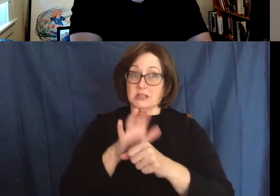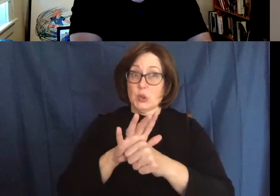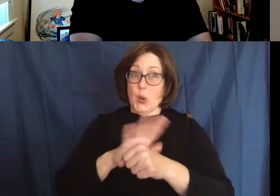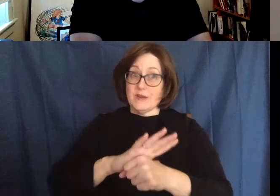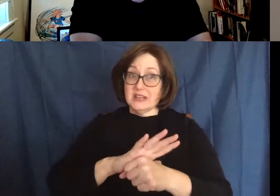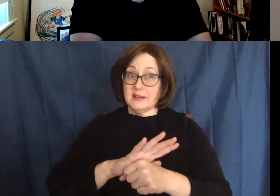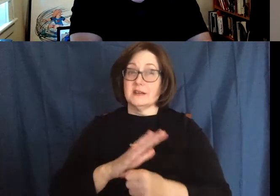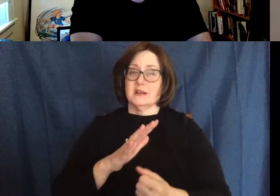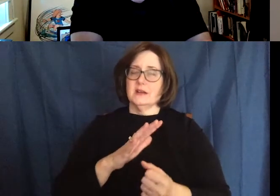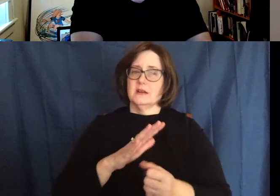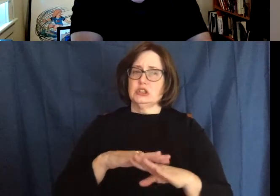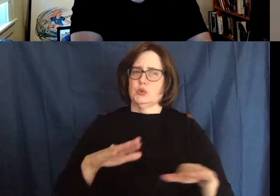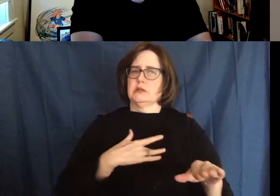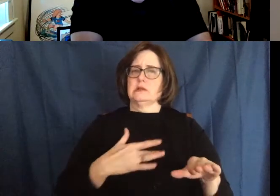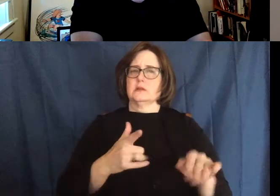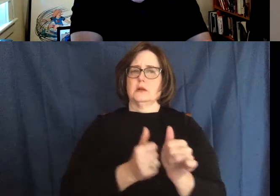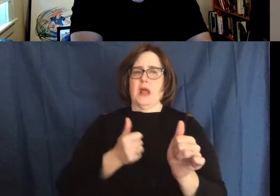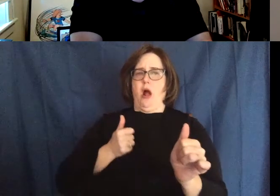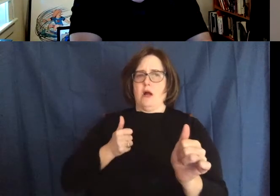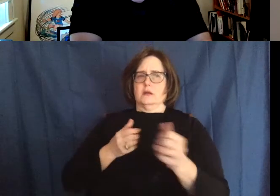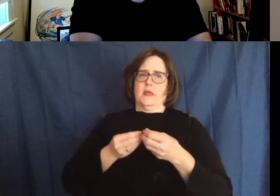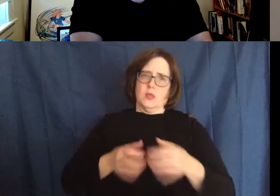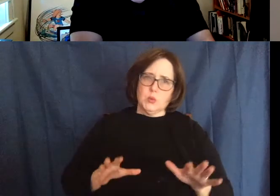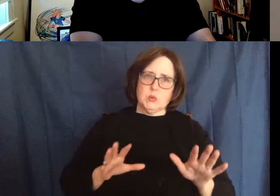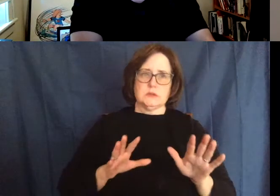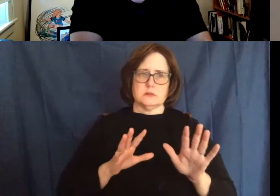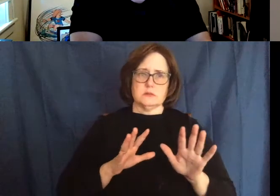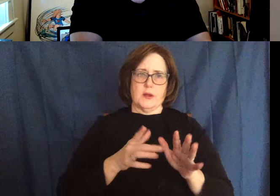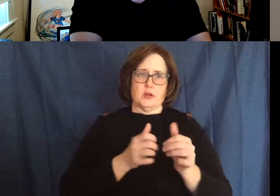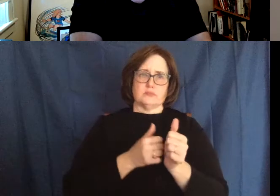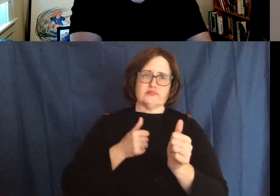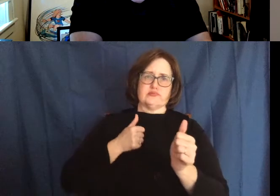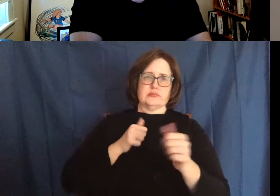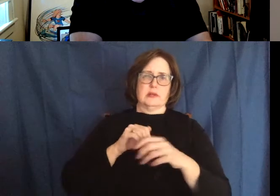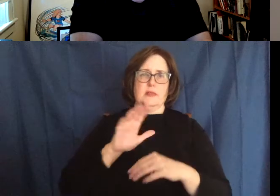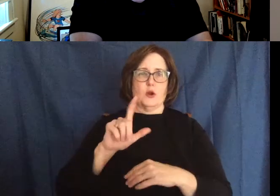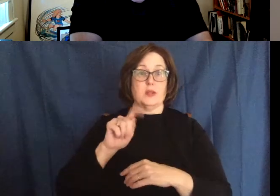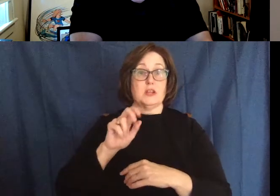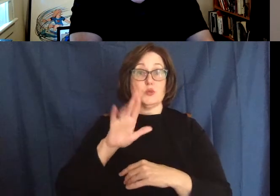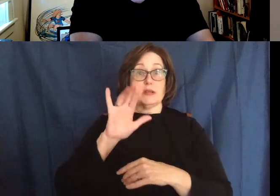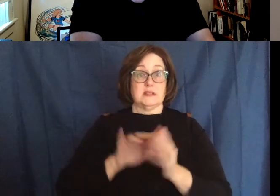holidays, children, when they learn certain tasks, they often forget